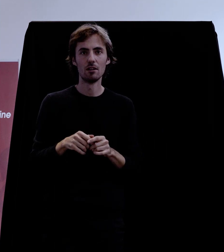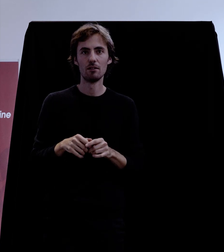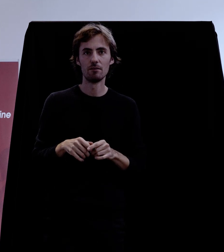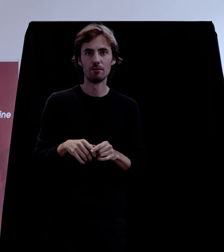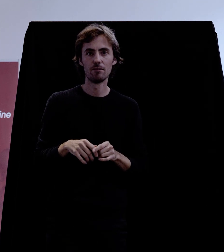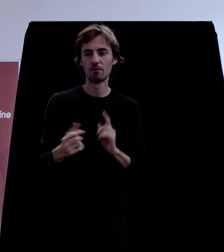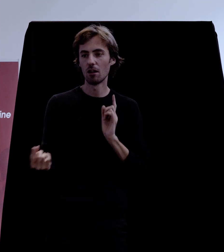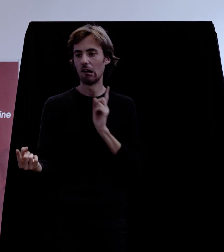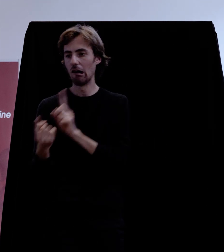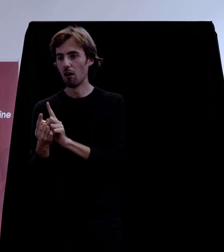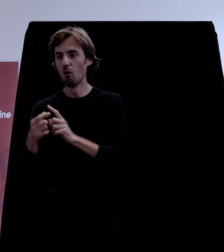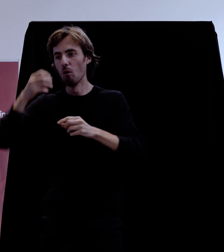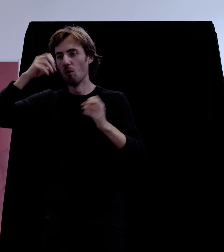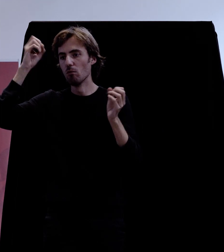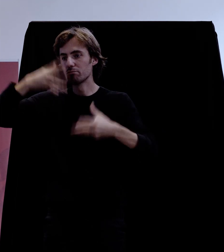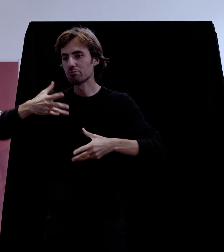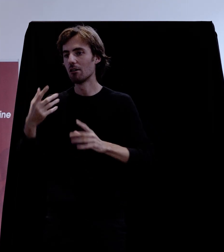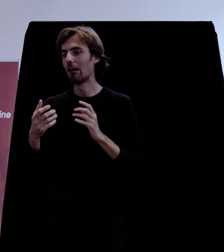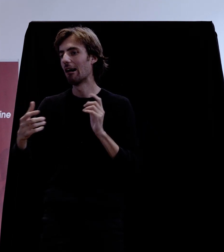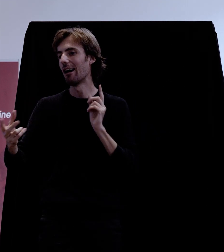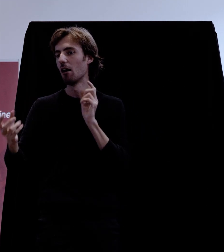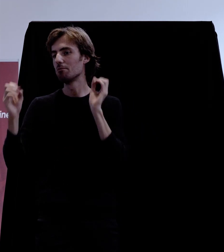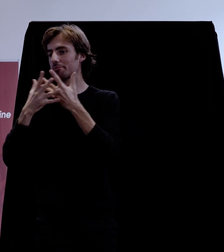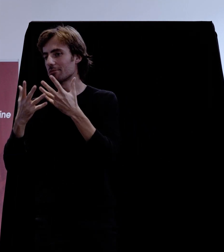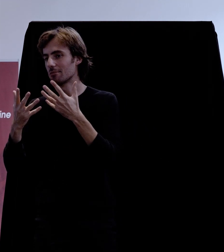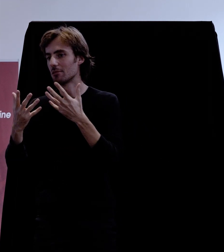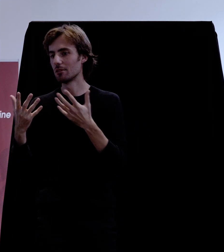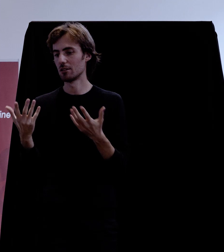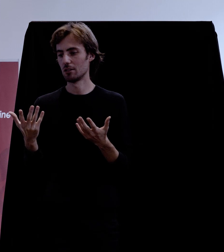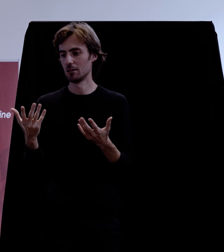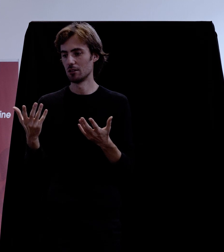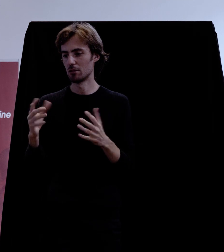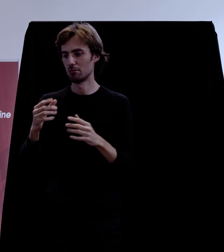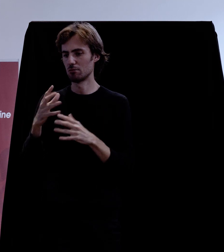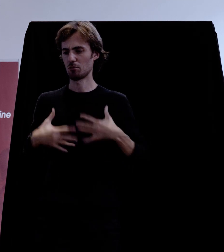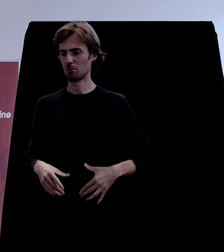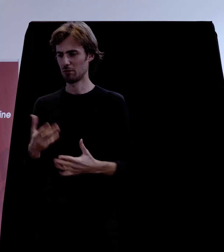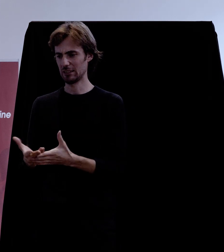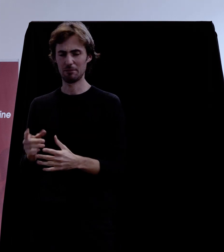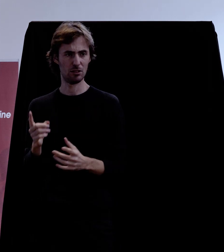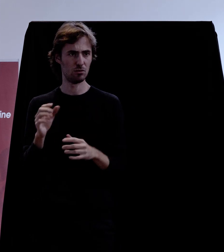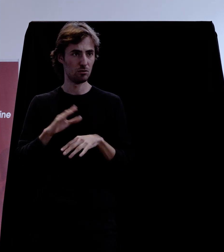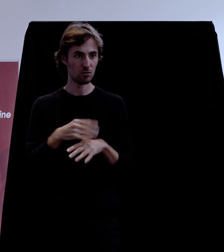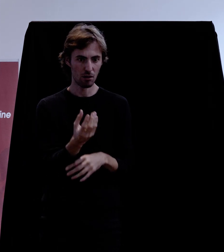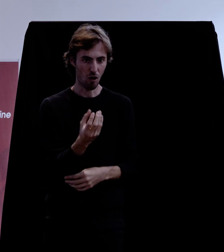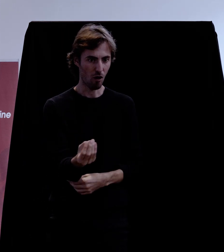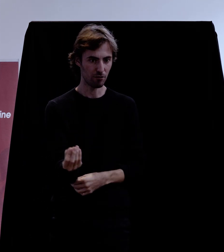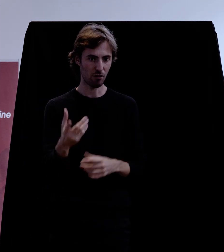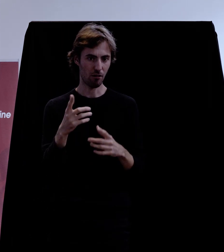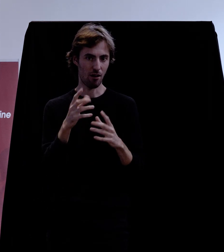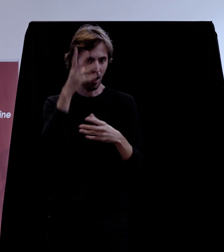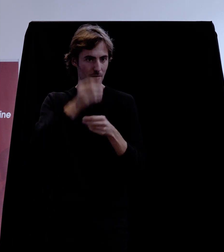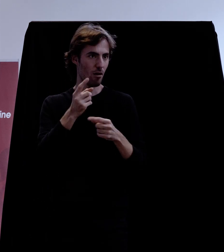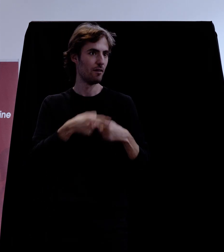that. Our kids don't learn incidentally. They don't take it all in. You have to bring everything you want them to learn right